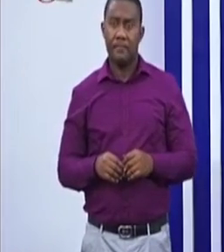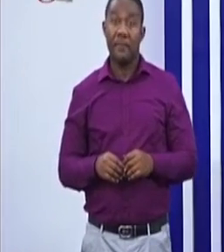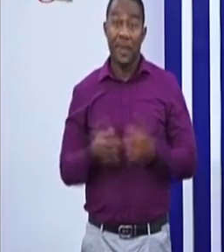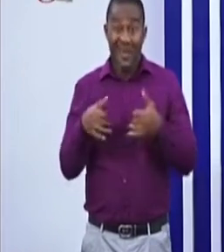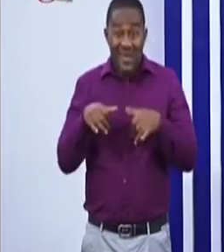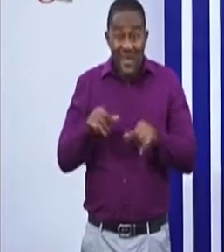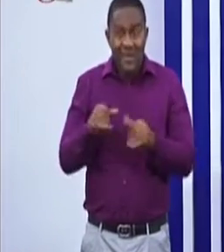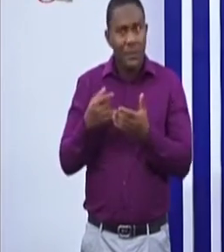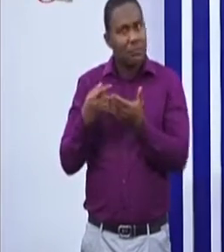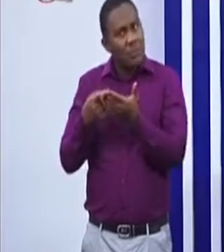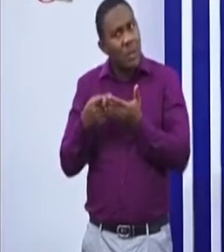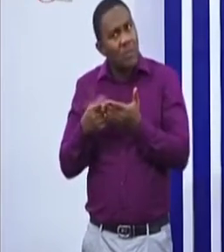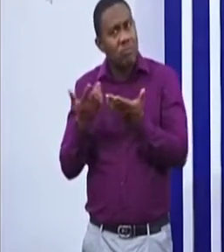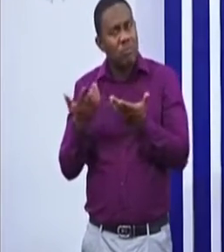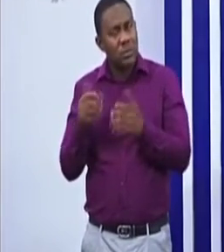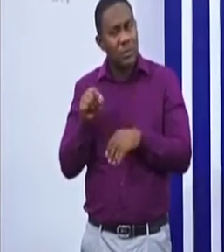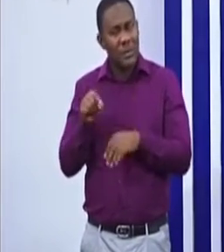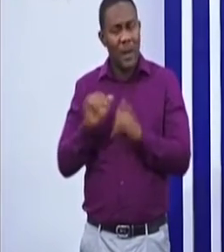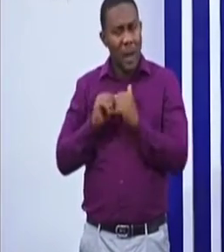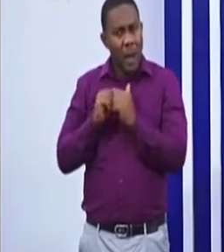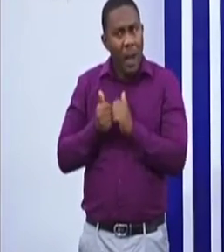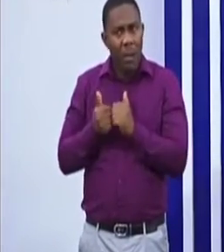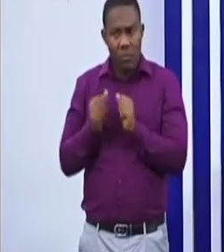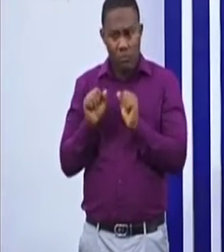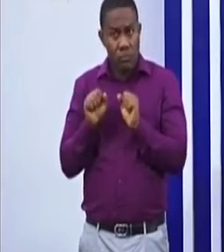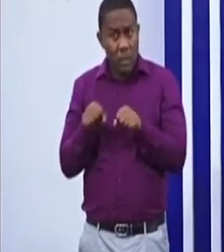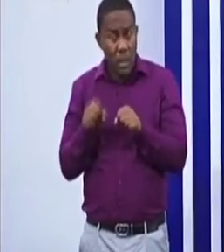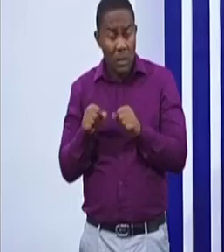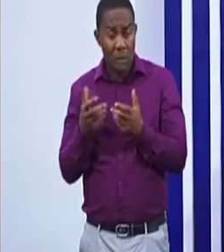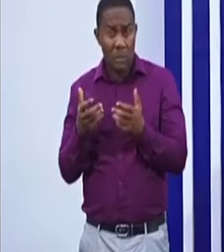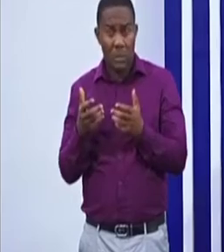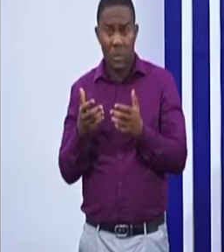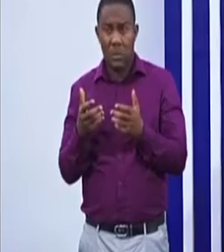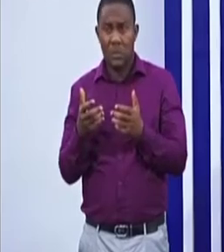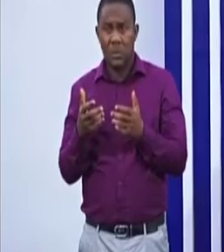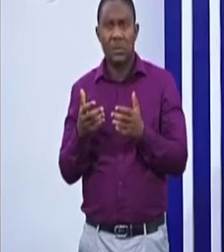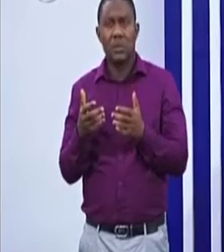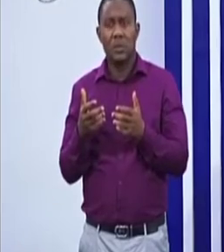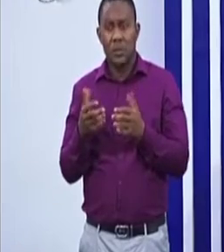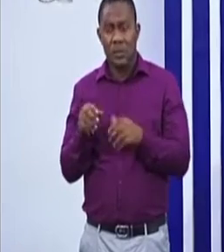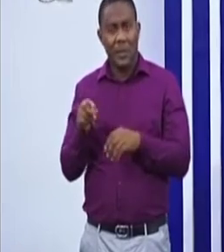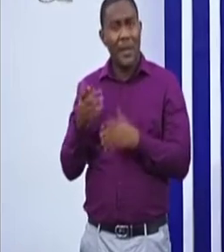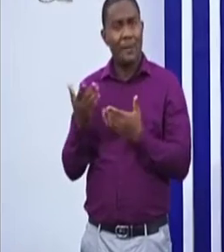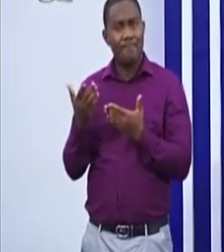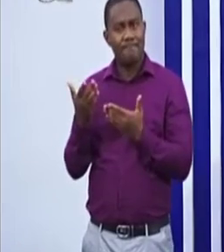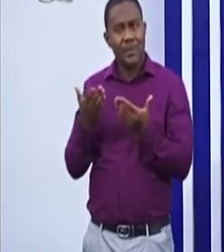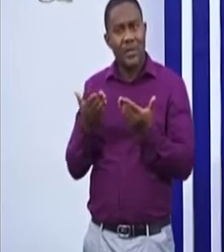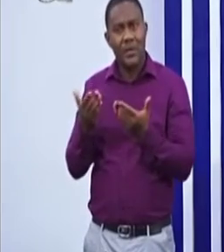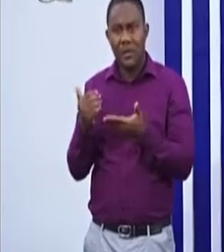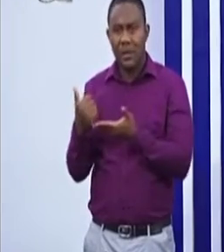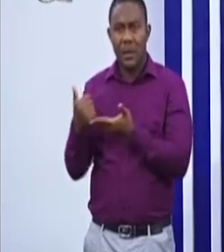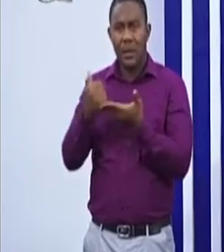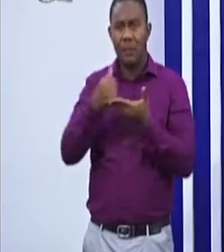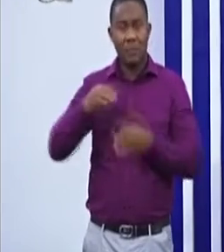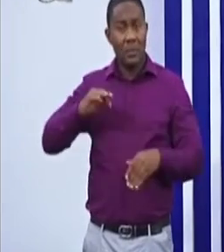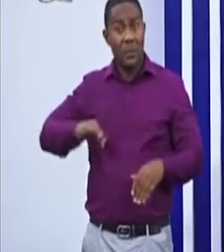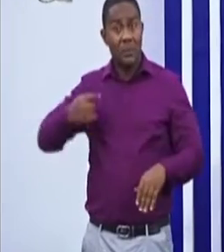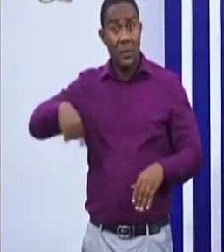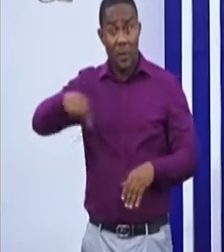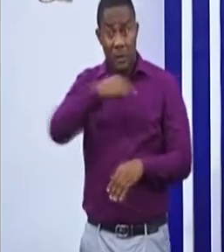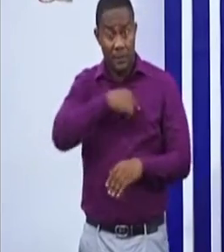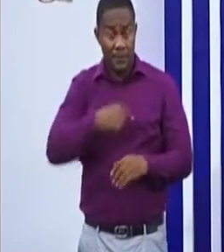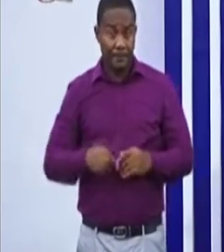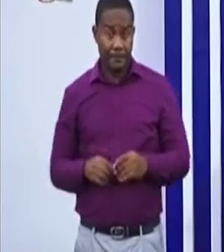edi nsaho ahwe kwan a ye be fa so a wo be services no ebeboa ye nyina na de ba ko